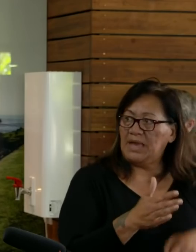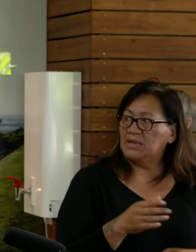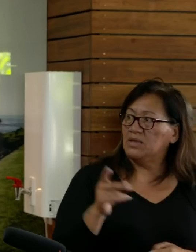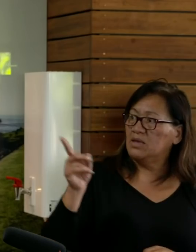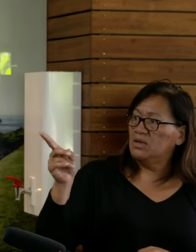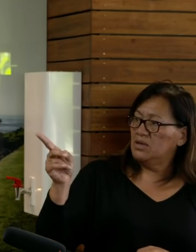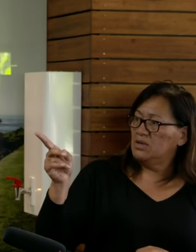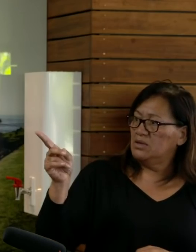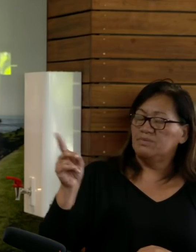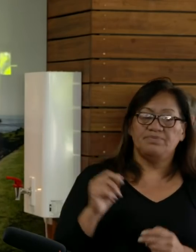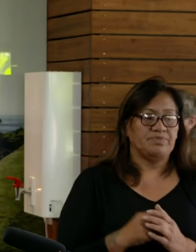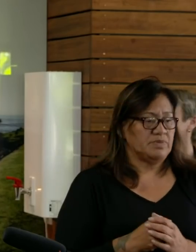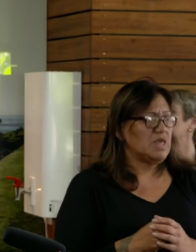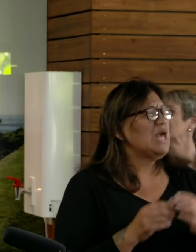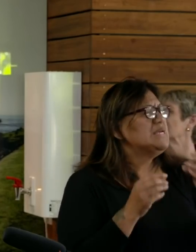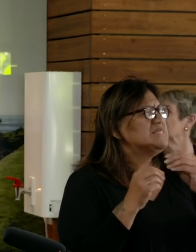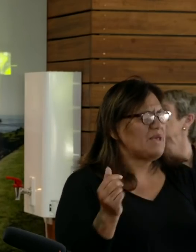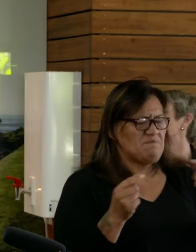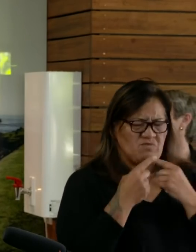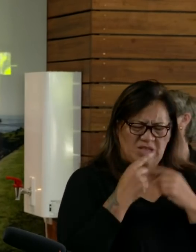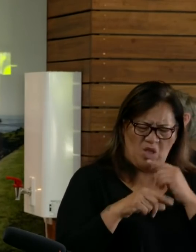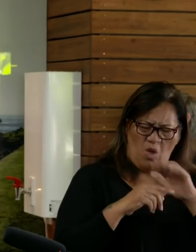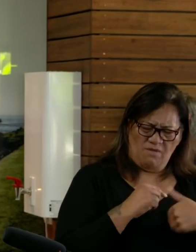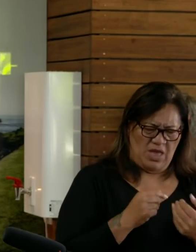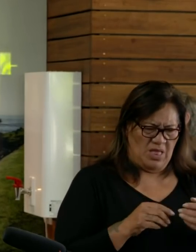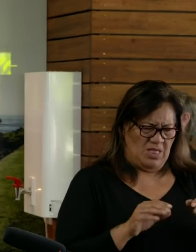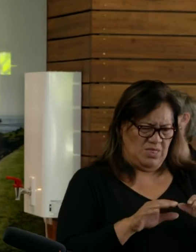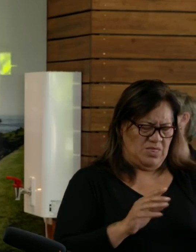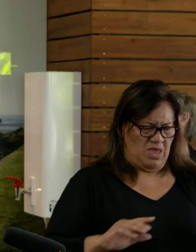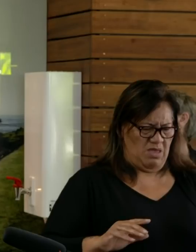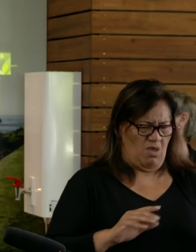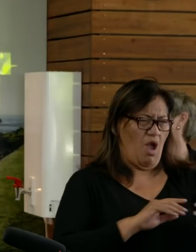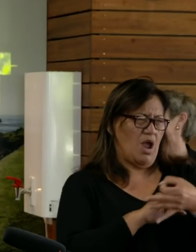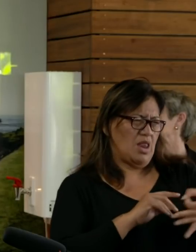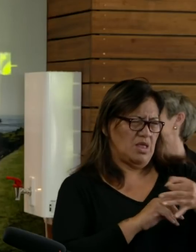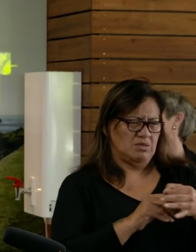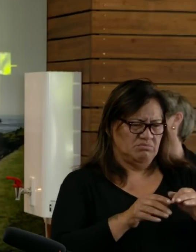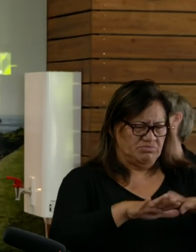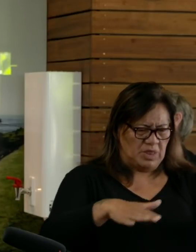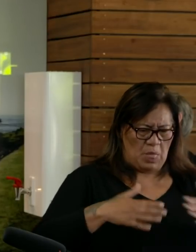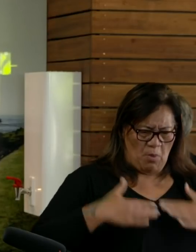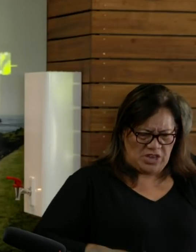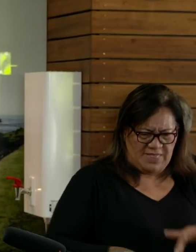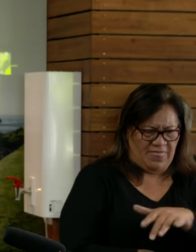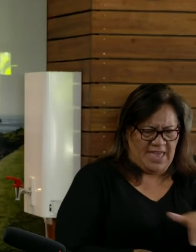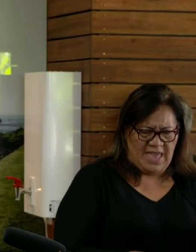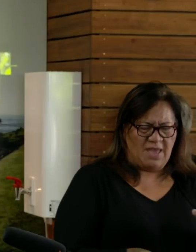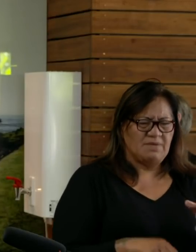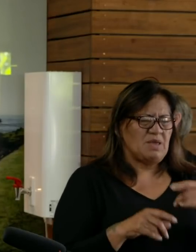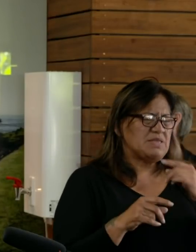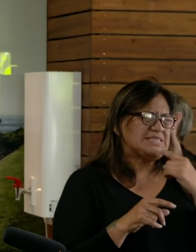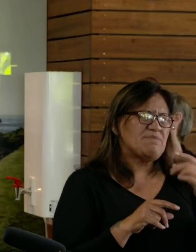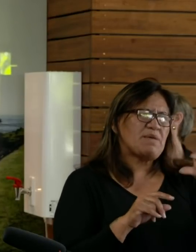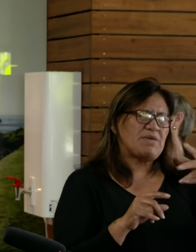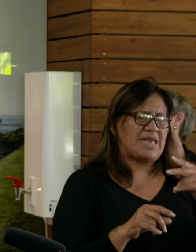have been some descriptions of the terrain, the crater in the area where the bodies were, that the ash was